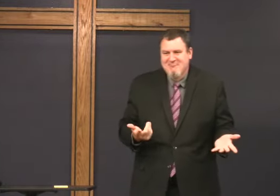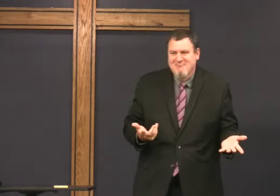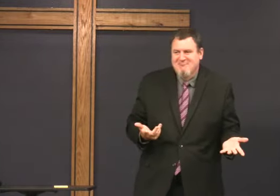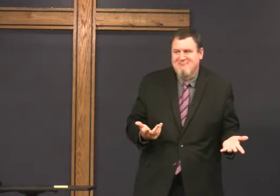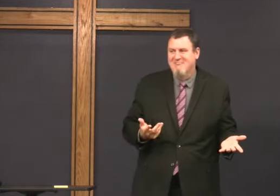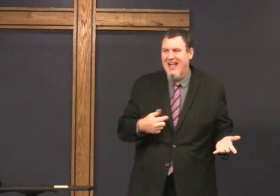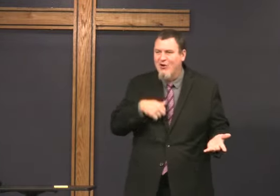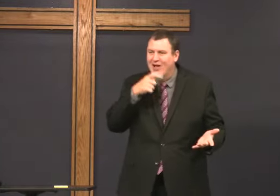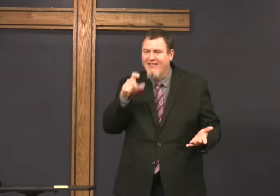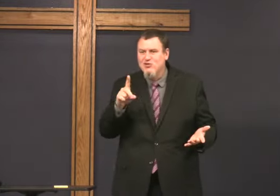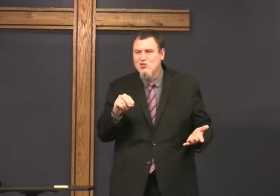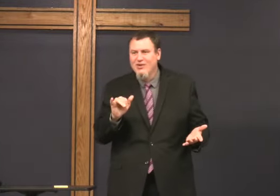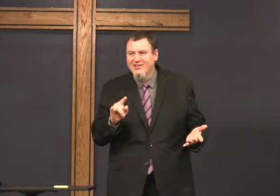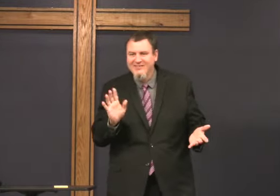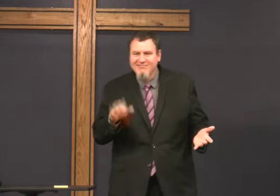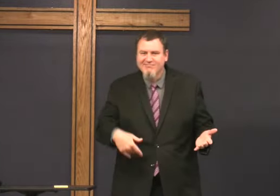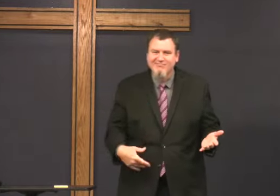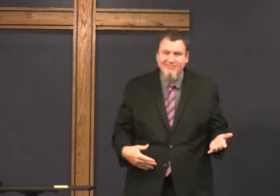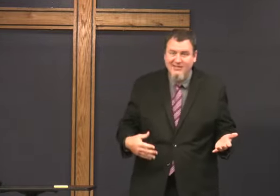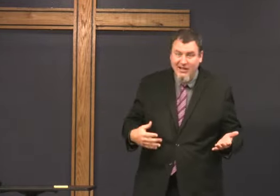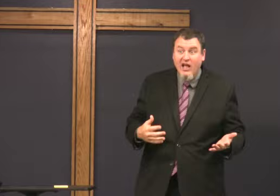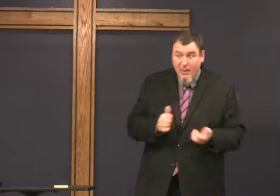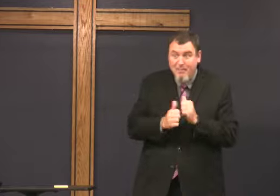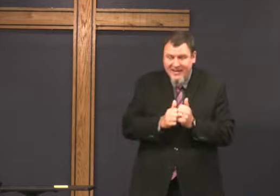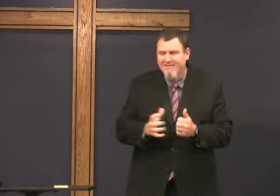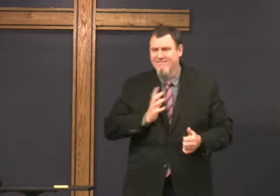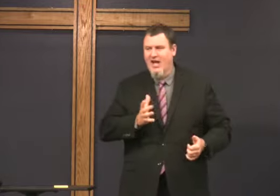If there's no competition, what's the point?